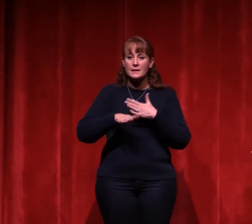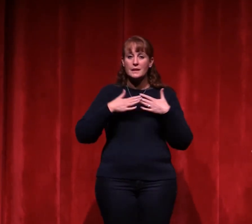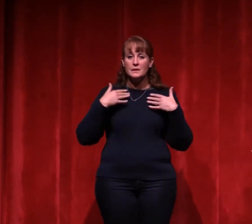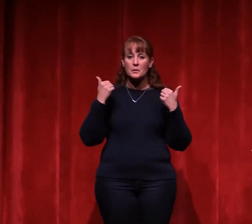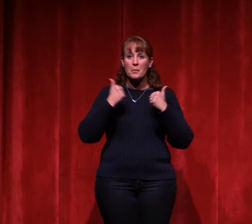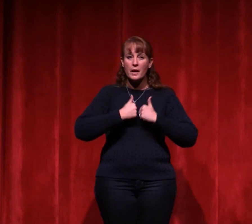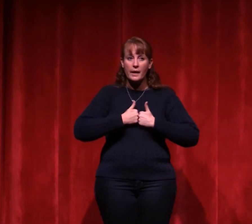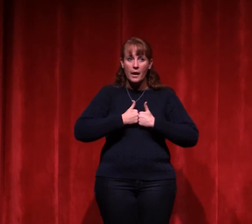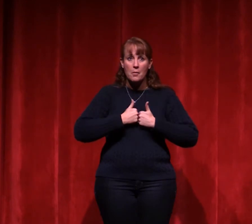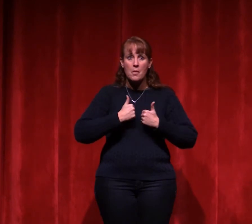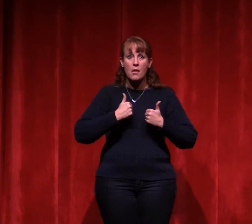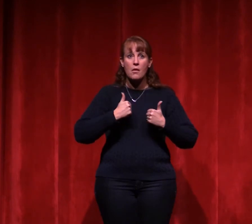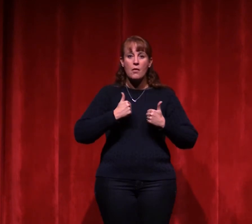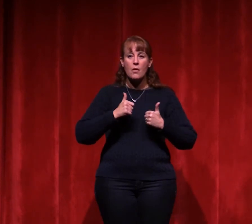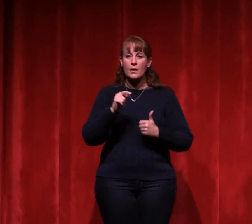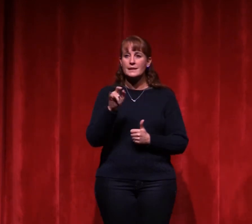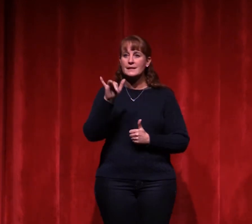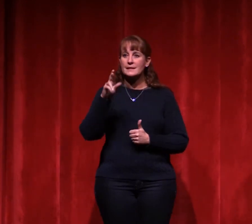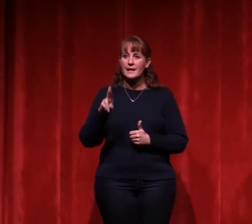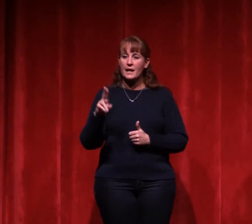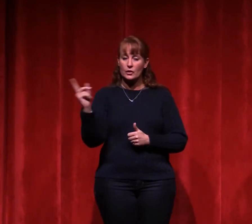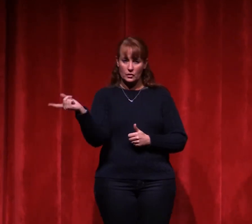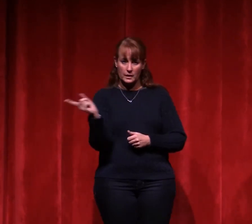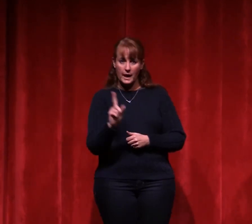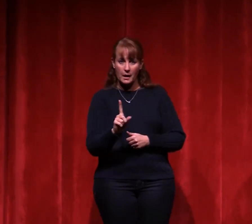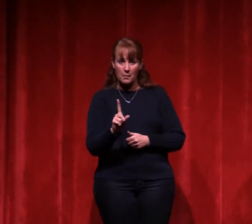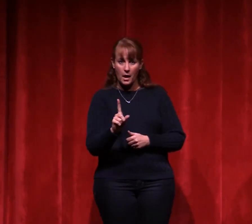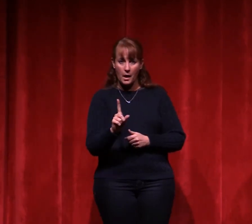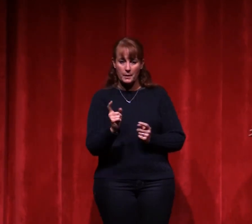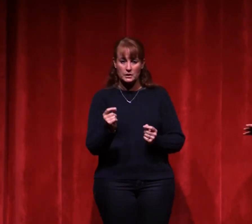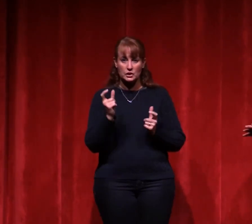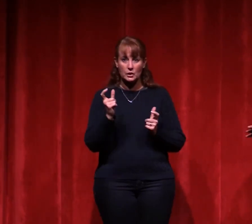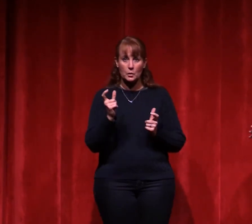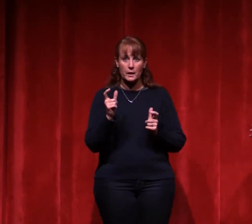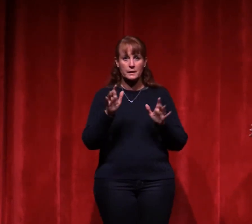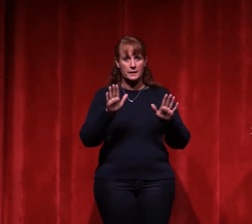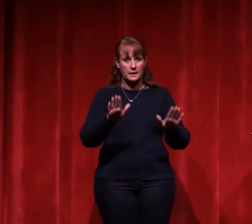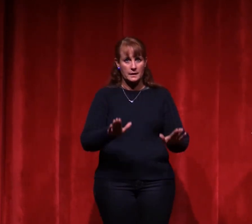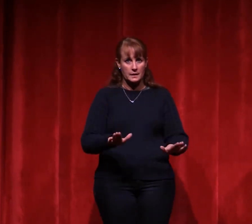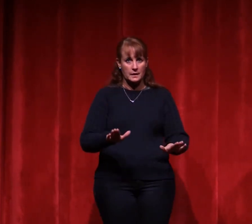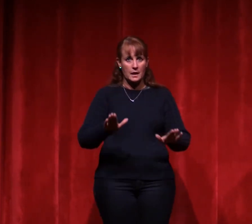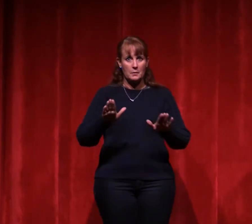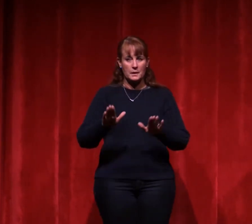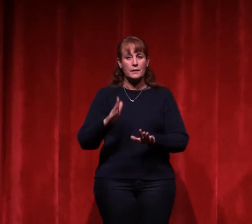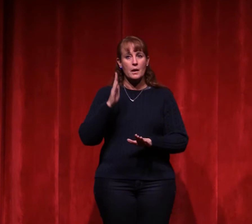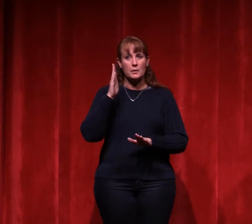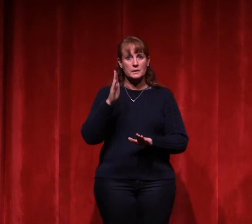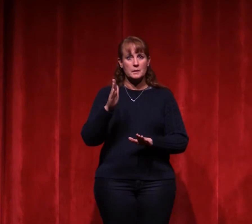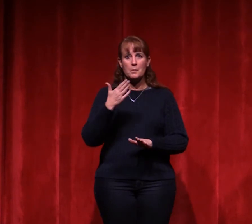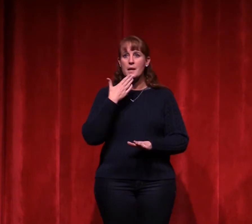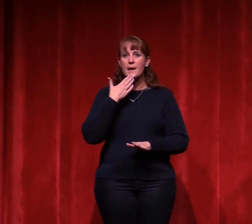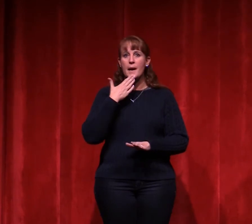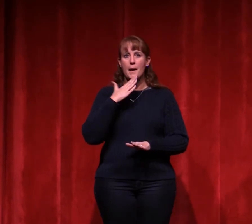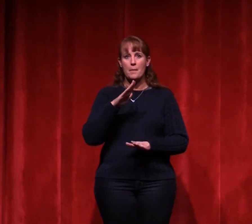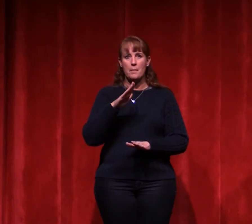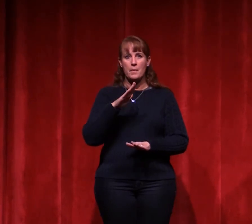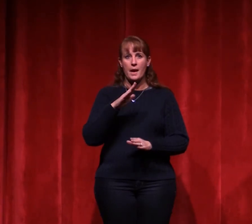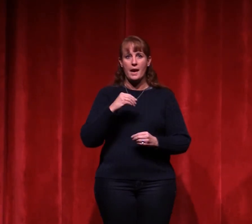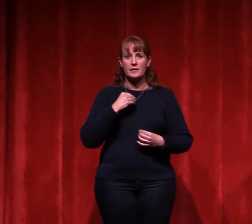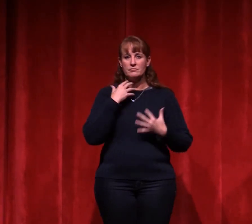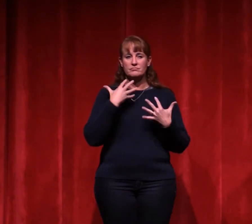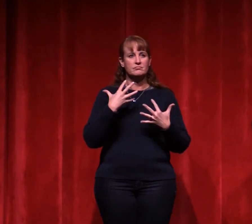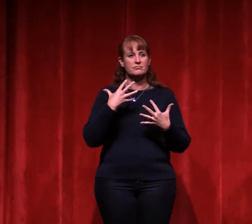camo. Taylor came up and she quickly talked me down off of what was about to be a bad adrenaline